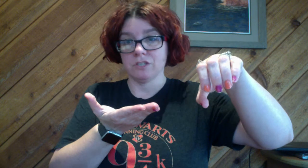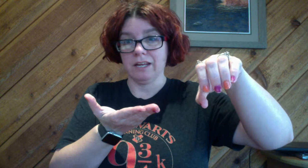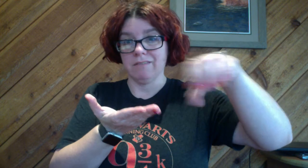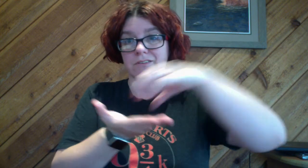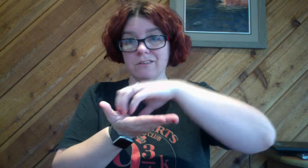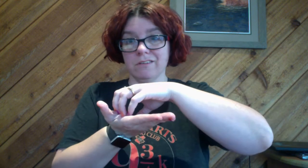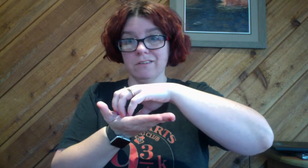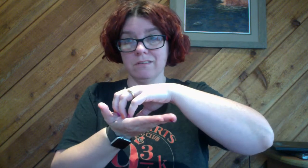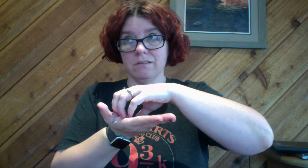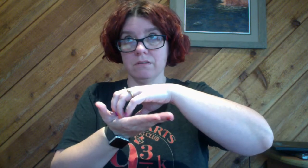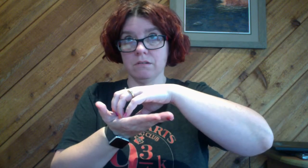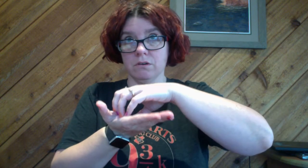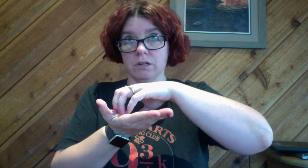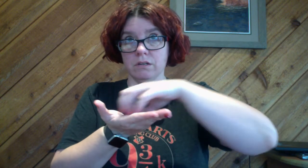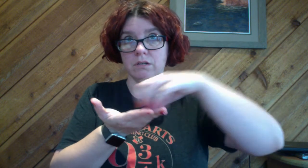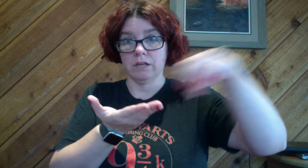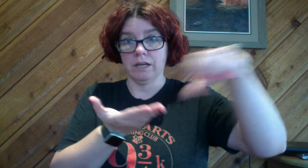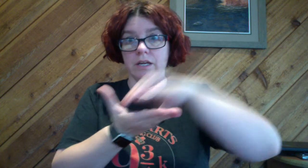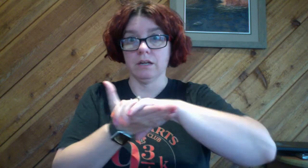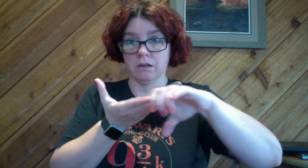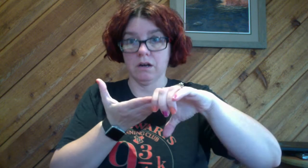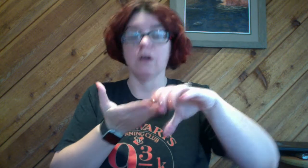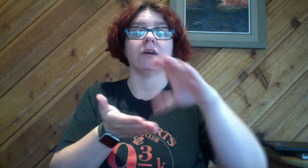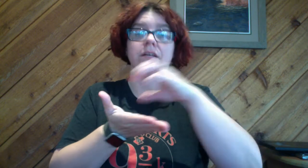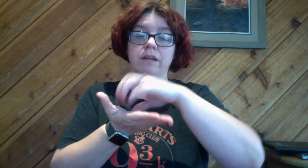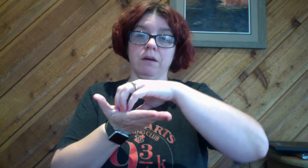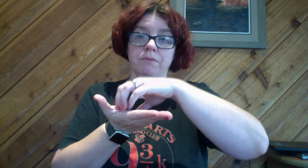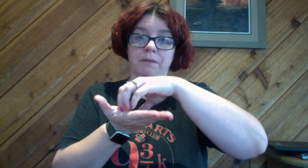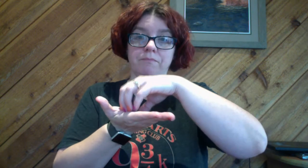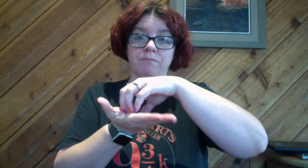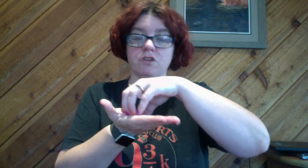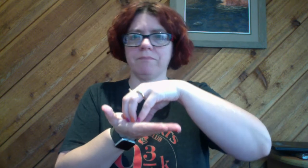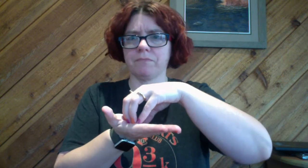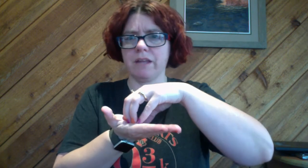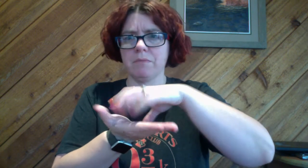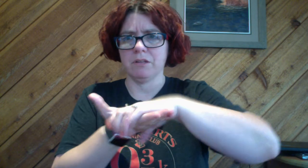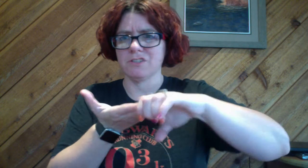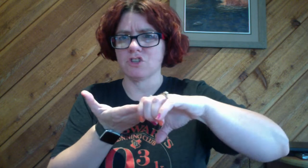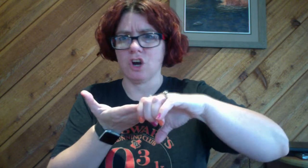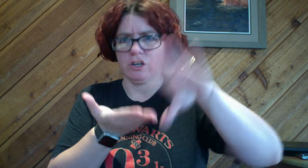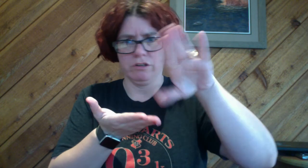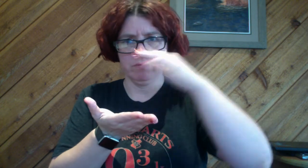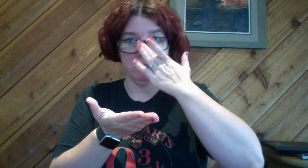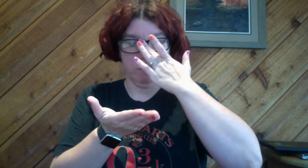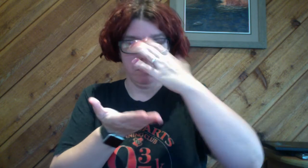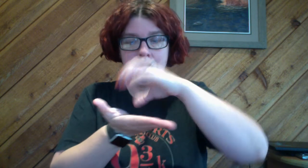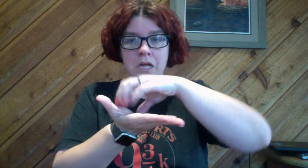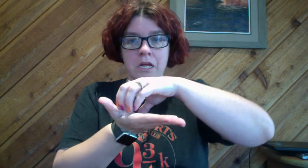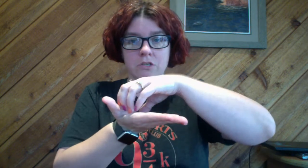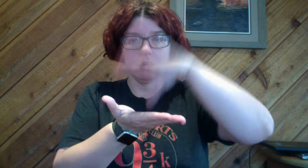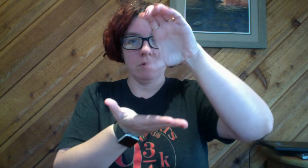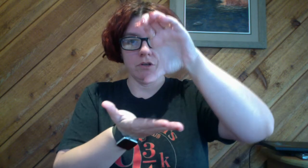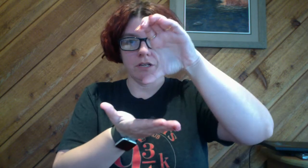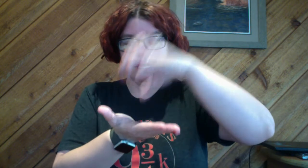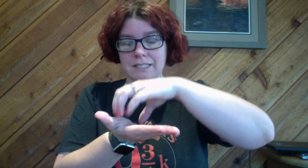kidding. Hold on. Okay, yeah, up top. Sorry. Down below. This is card. You don't want to do that one. So you're going to take a C